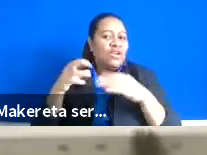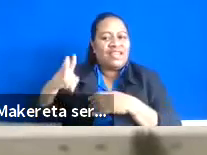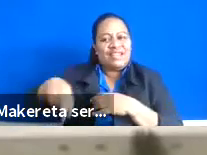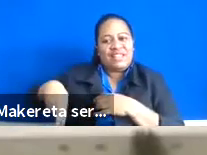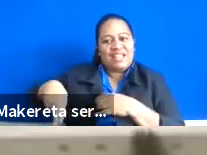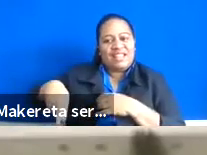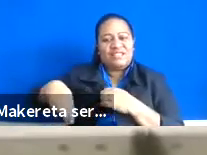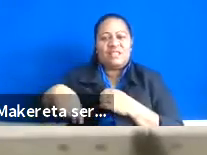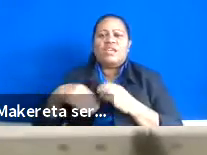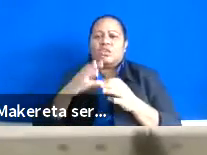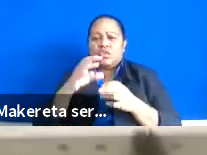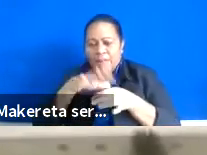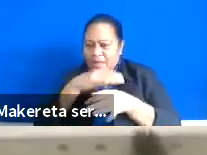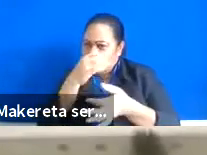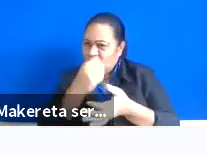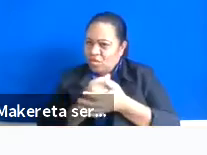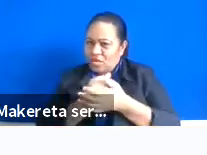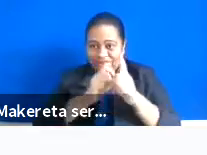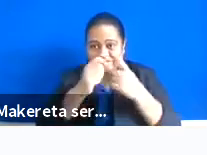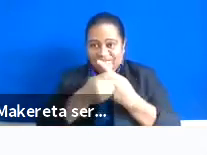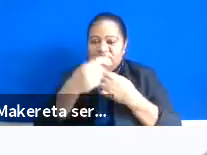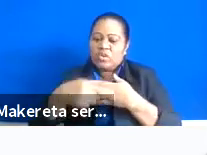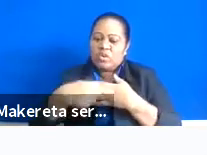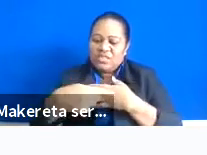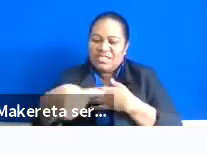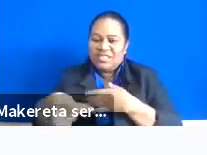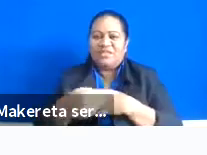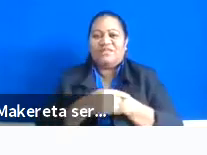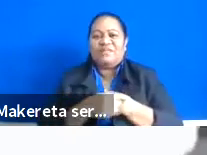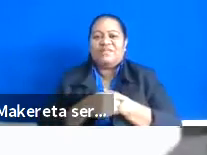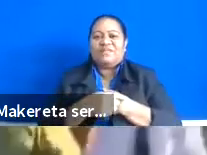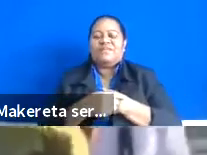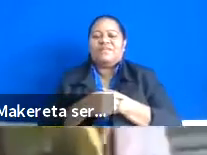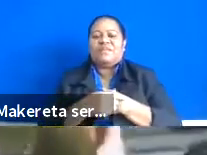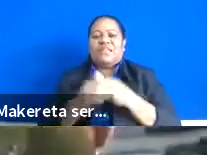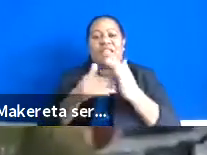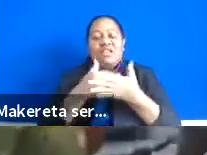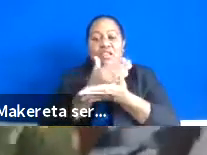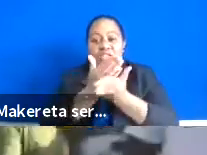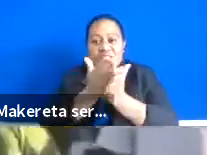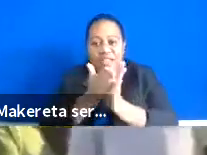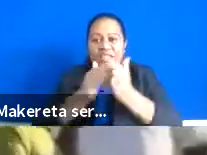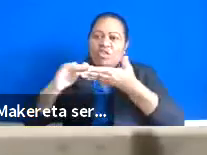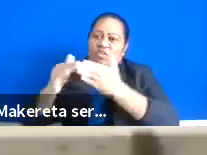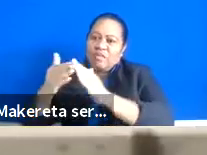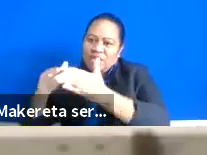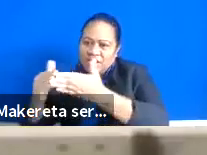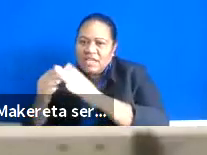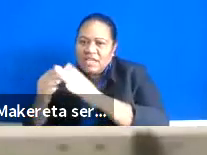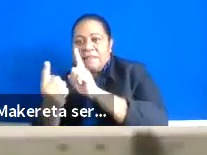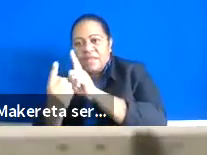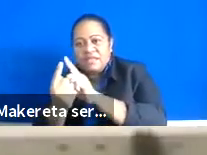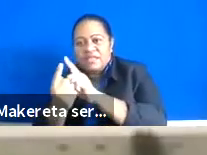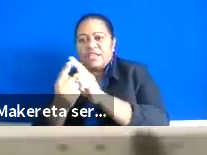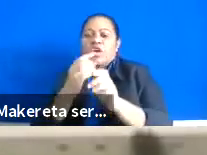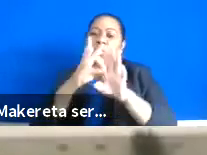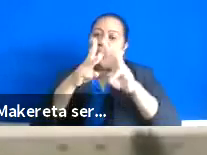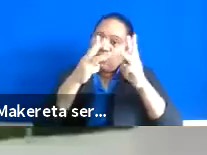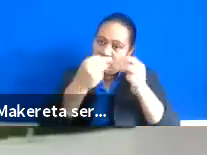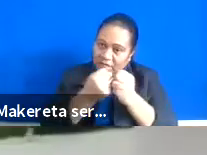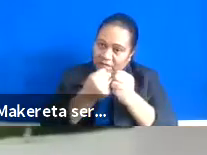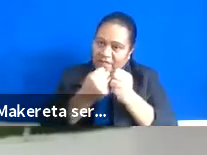this traditional ecological knowledge, it is shared in community meetings, in workshops, and also